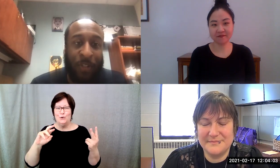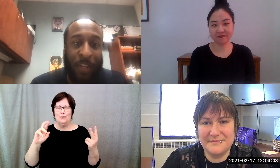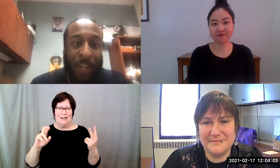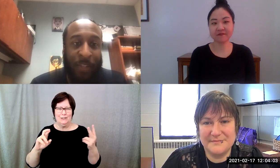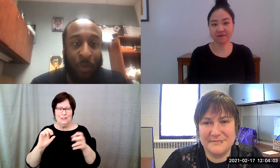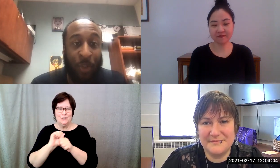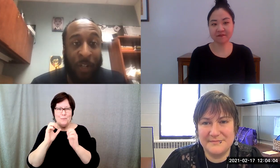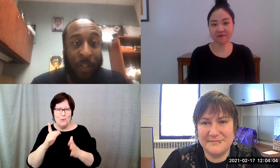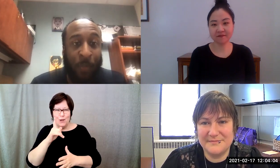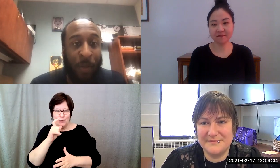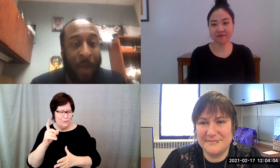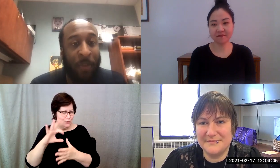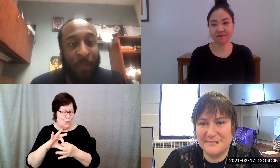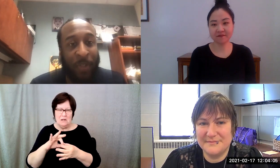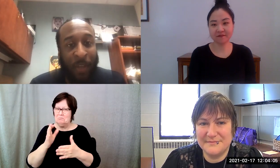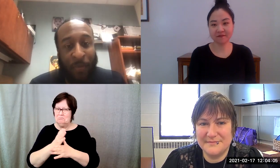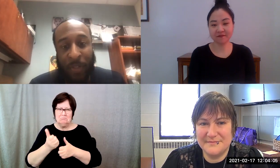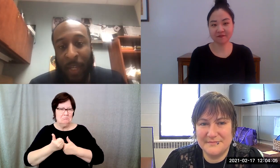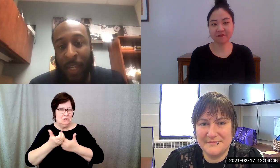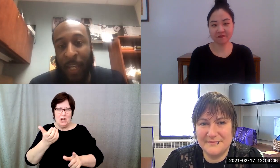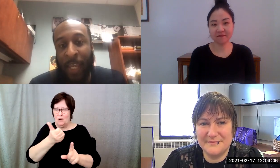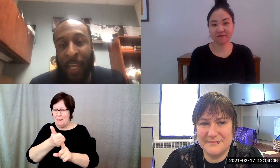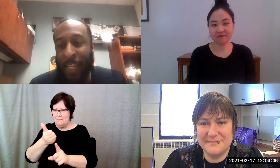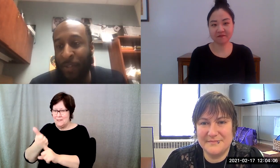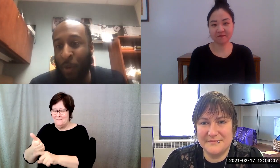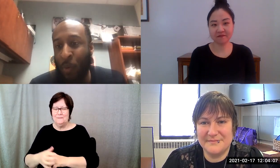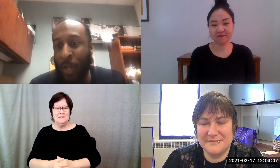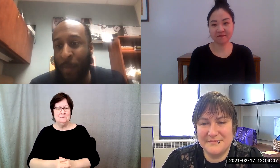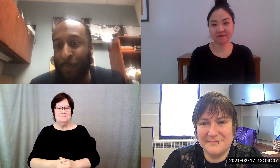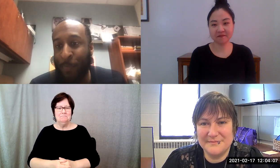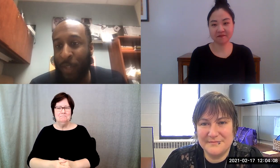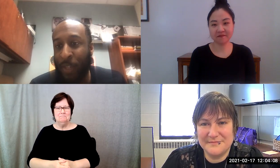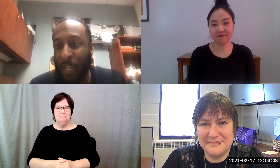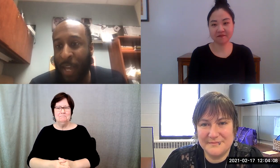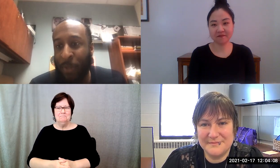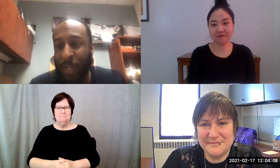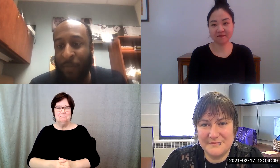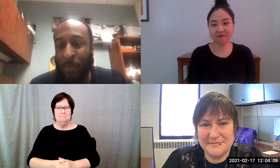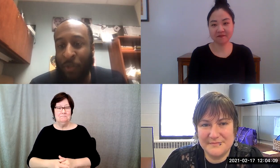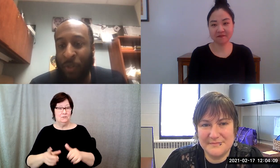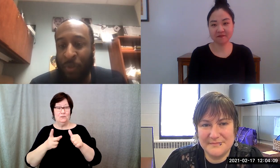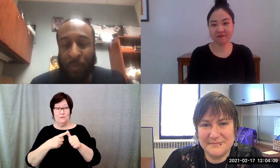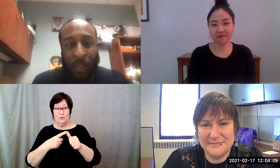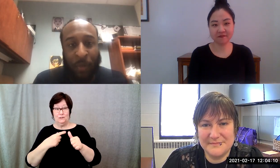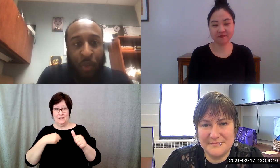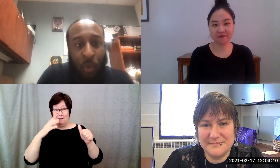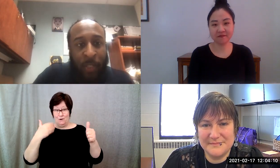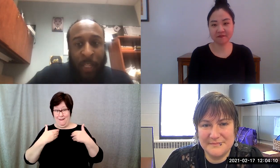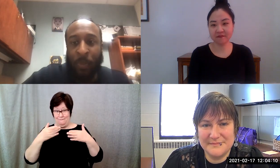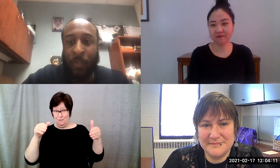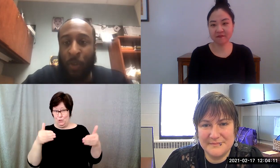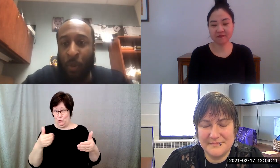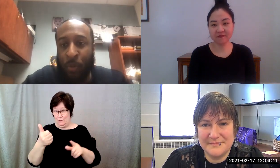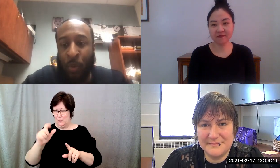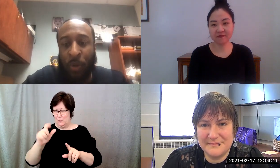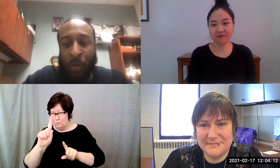joined us today to share a little bit about themselves. And so I'm going to have them introduce themselves shortly,